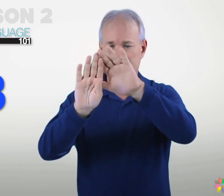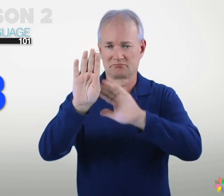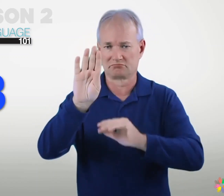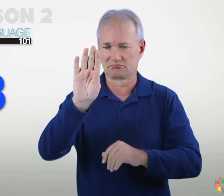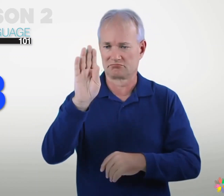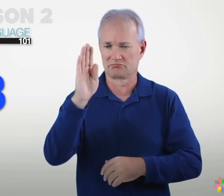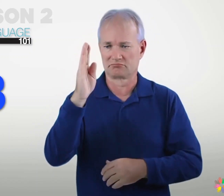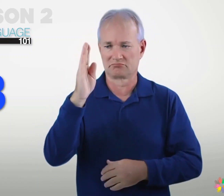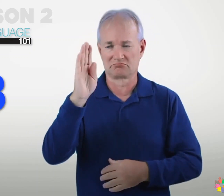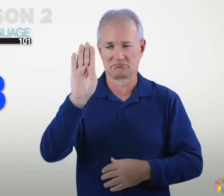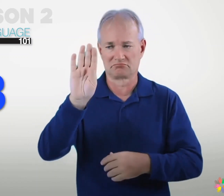B.